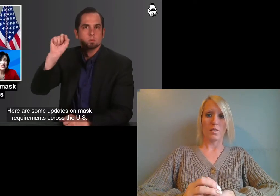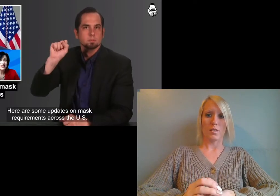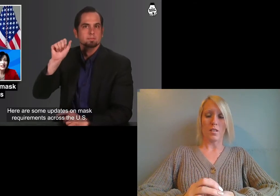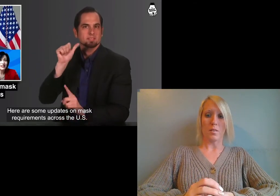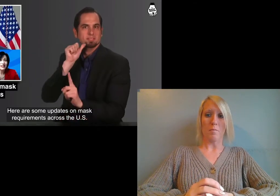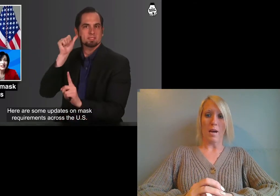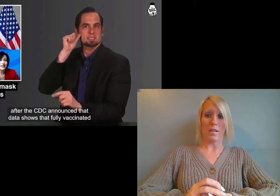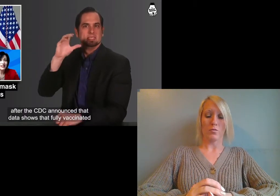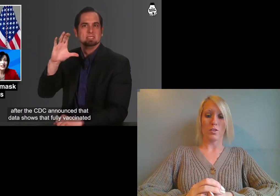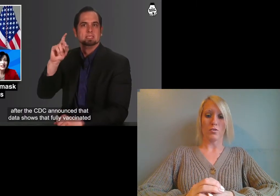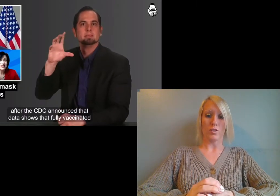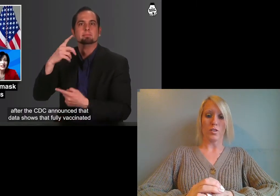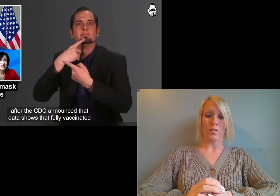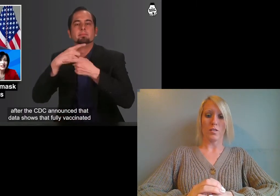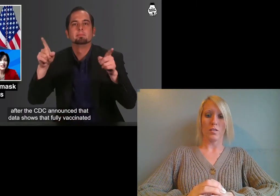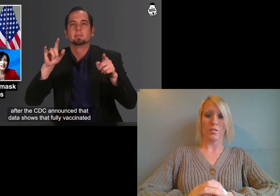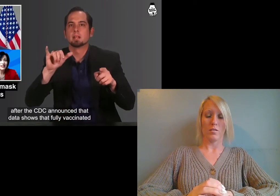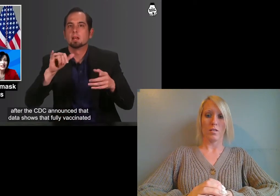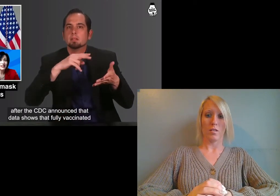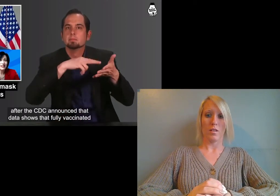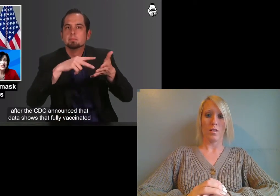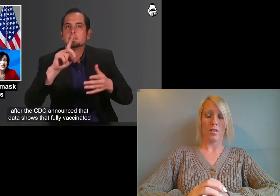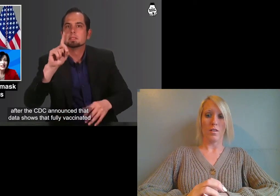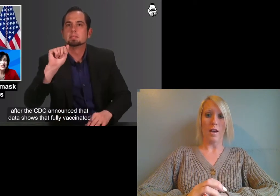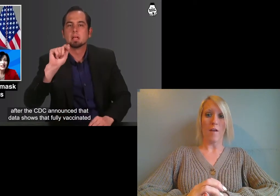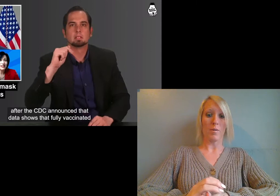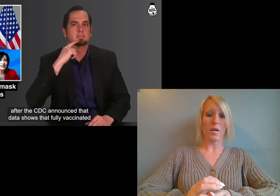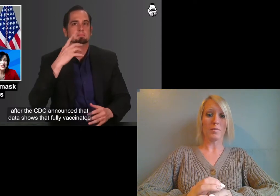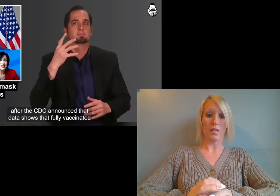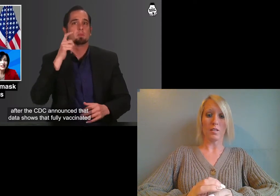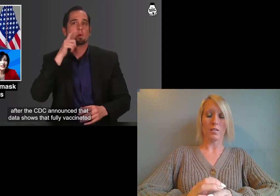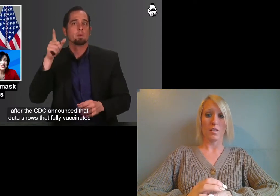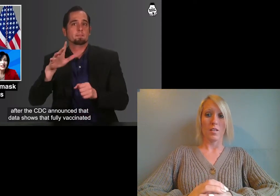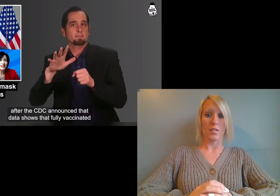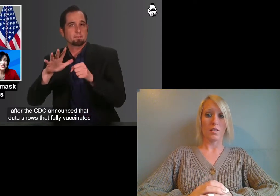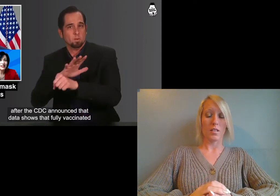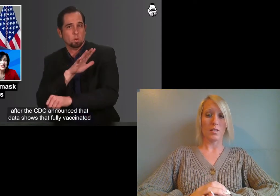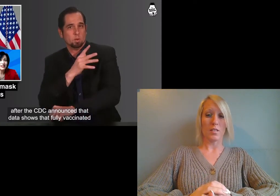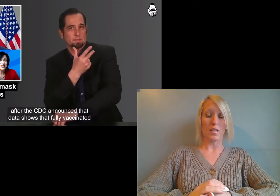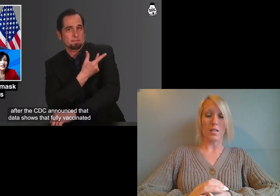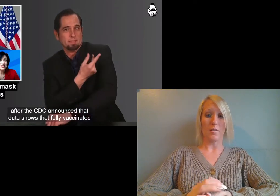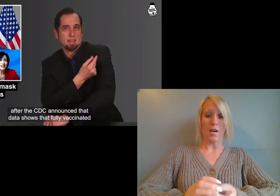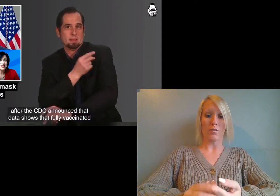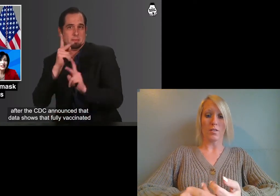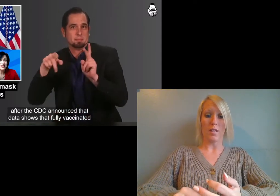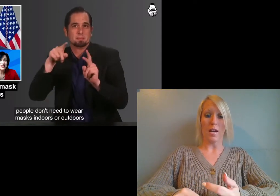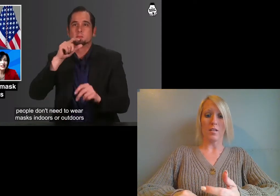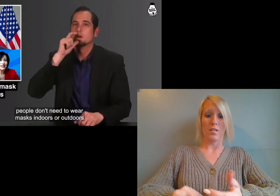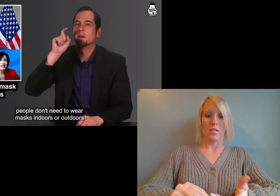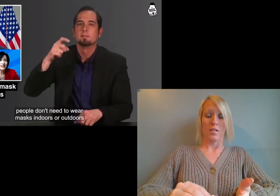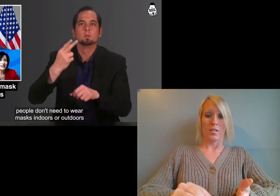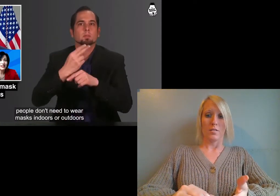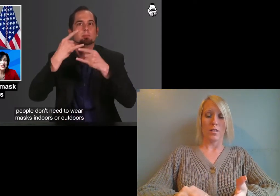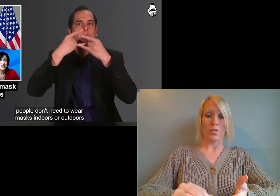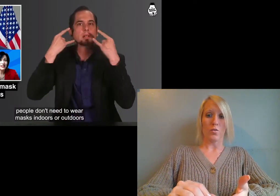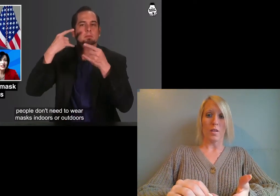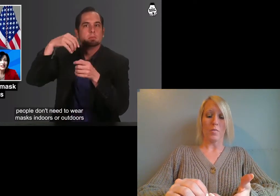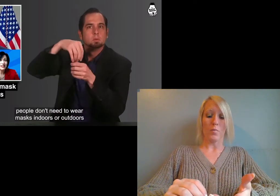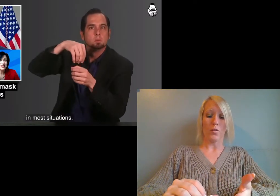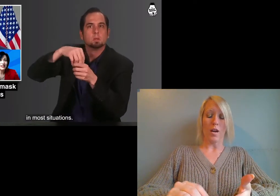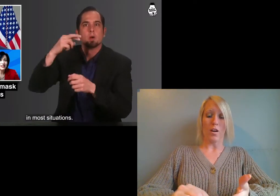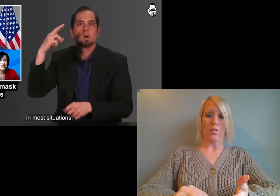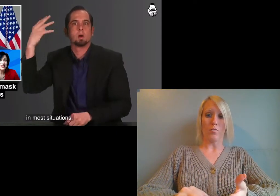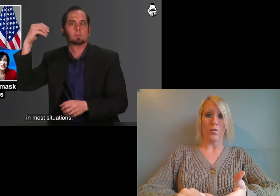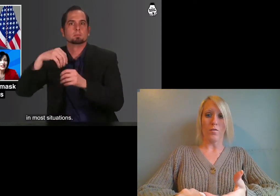Now I'm going to discuss mask restrictions that have been updated. The CDC announced that data shows